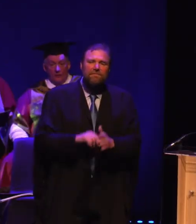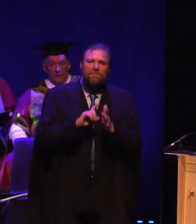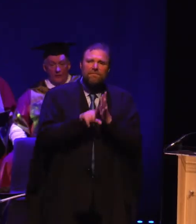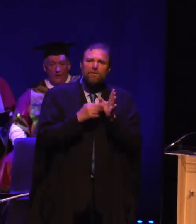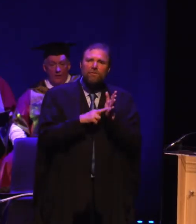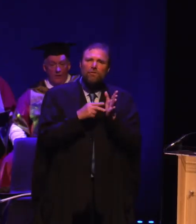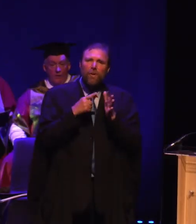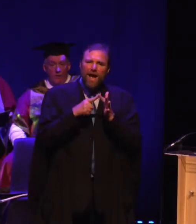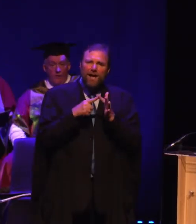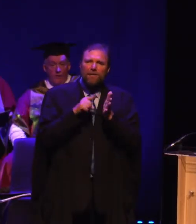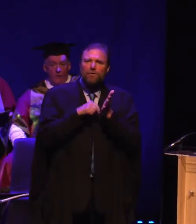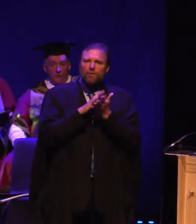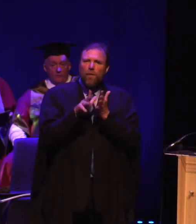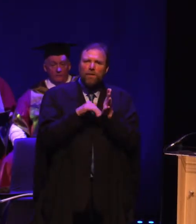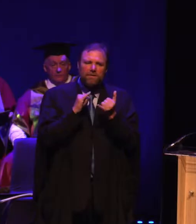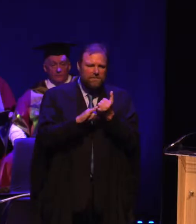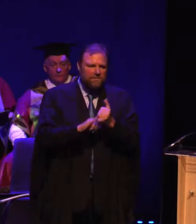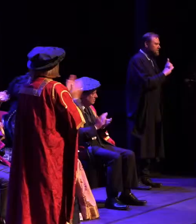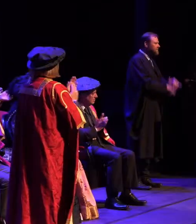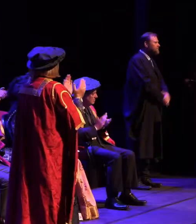Joanne Thomas.